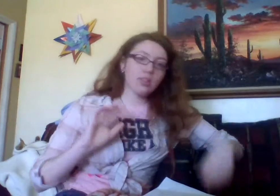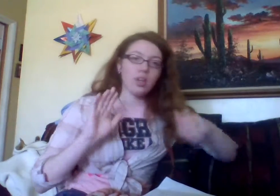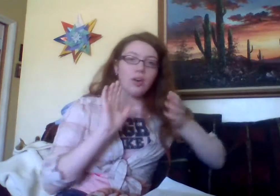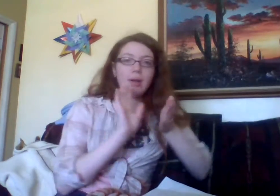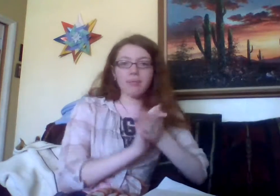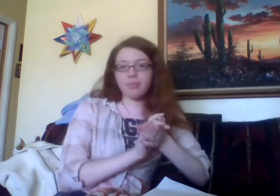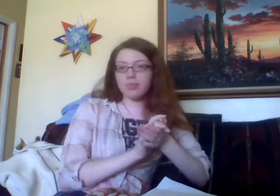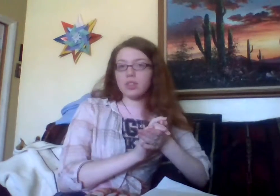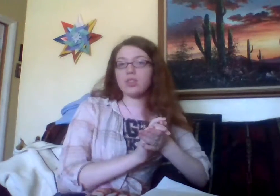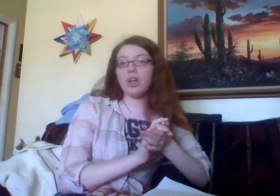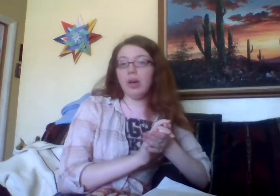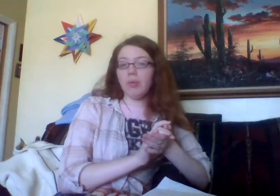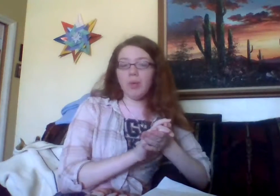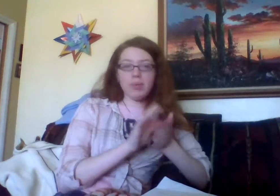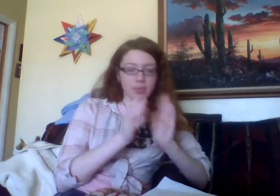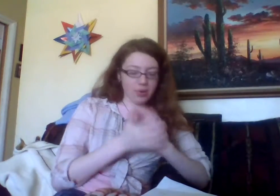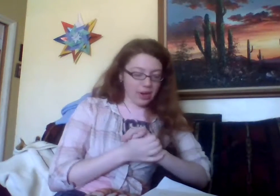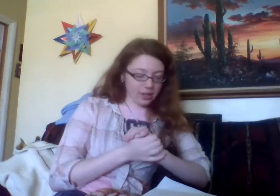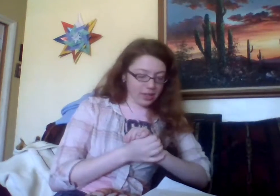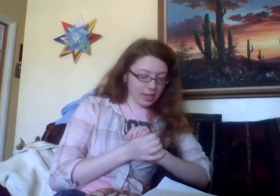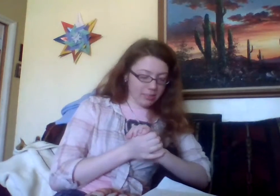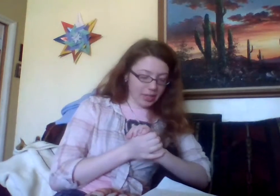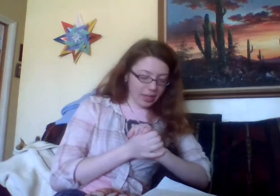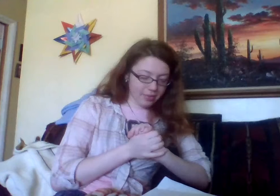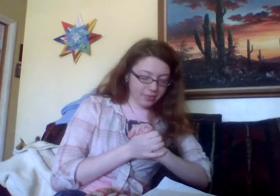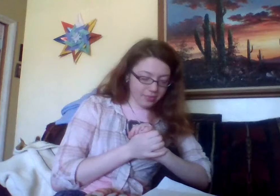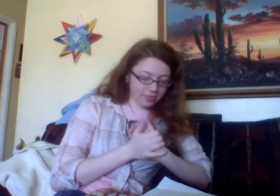All right. One more, I believe.